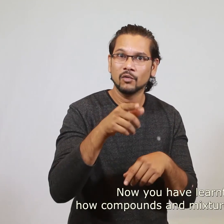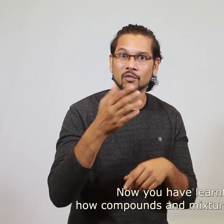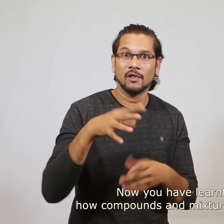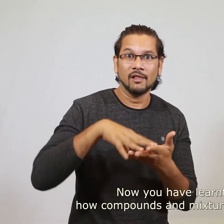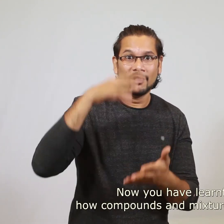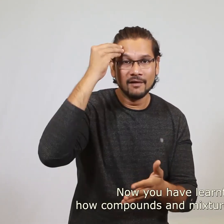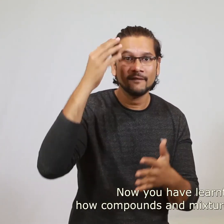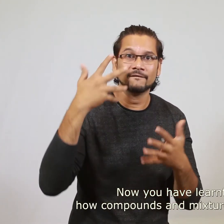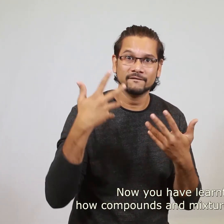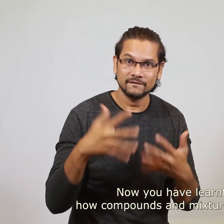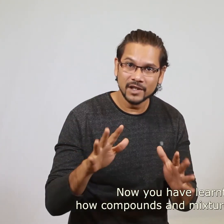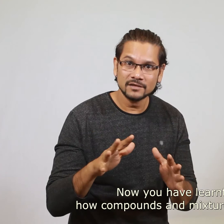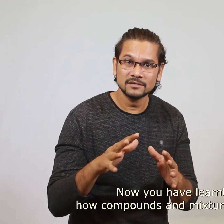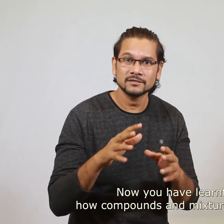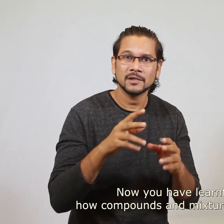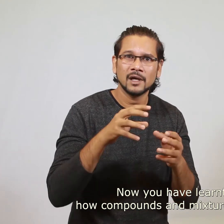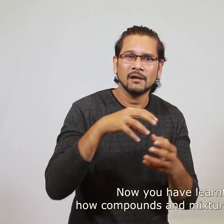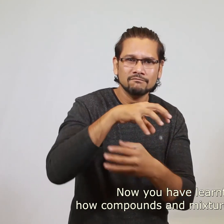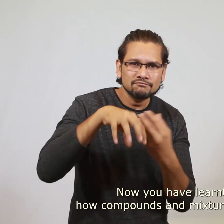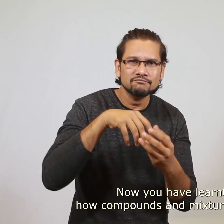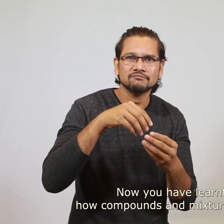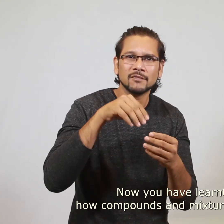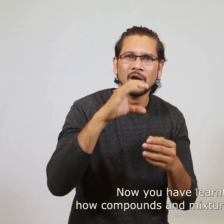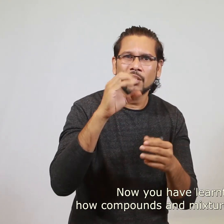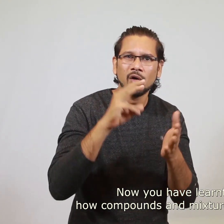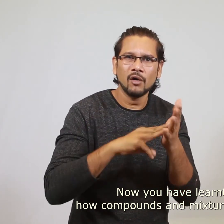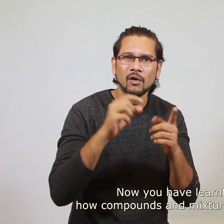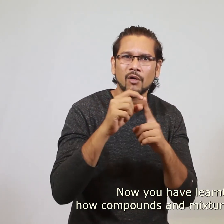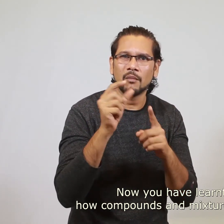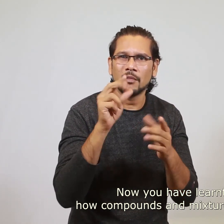Now you have learned about how compounds and mixtures are formed,